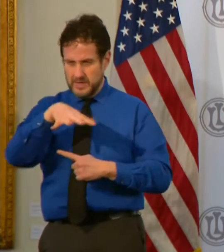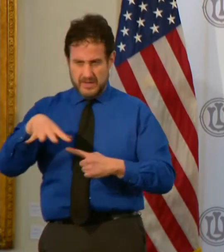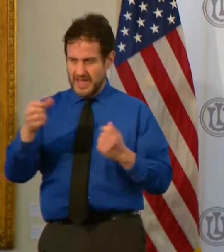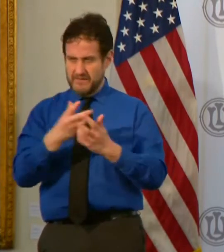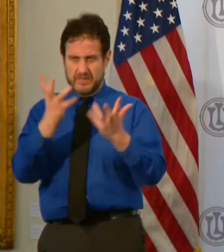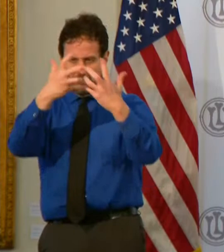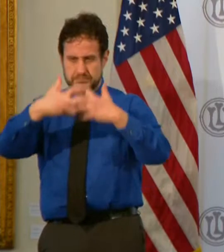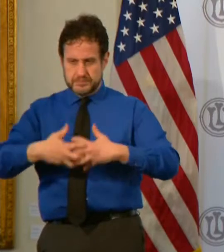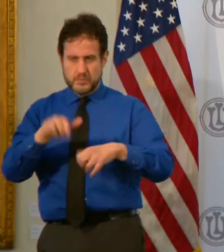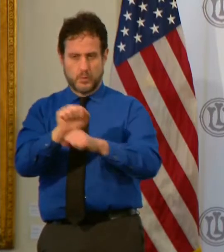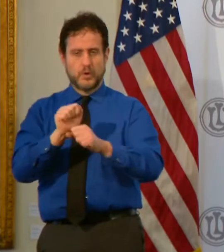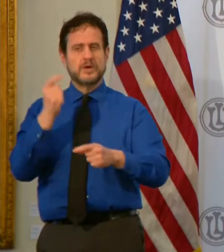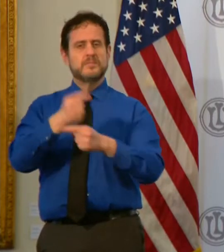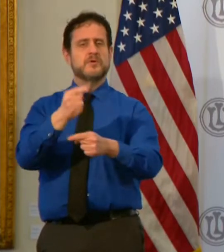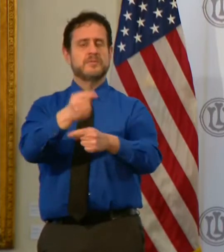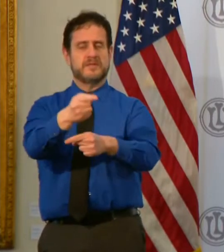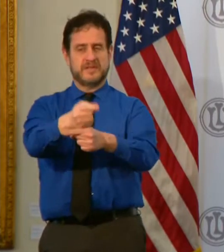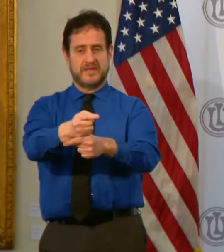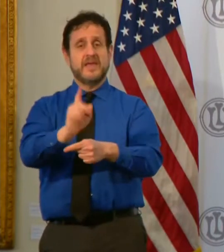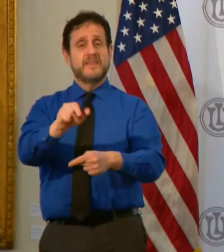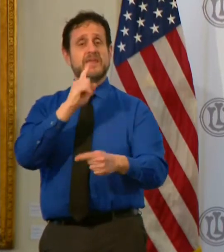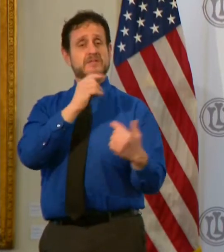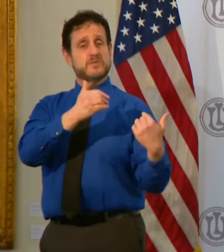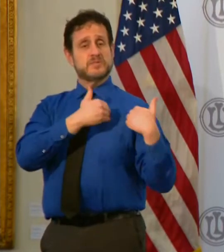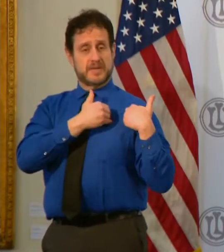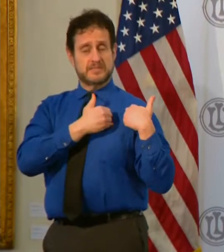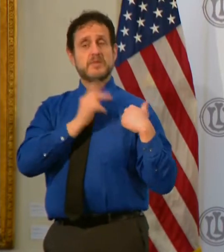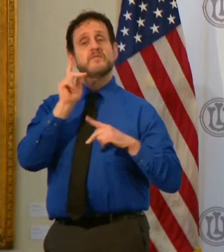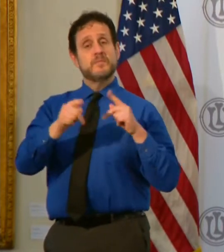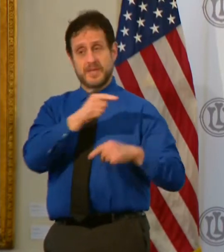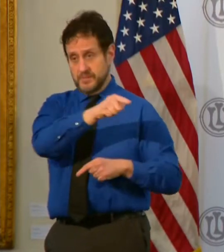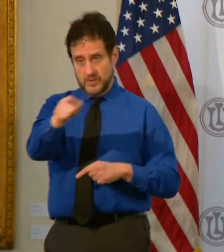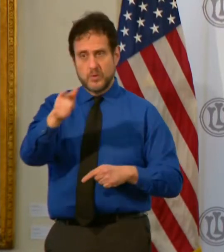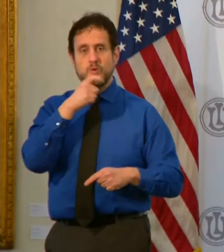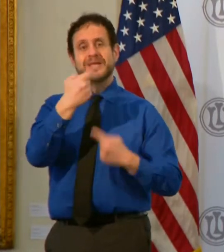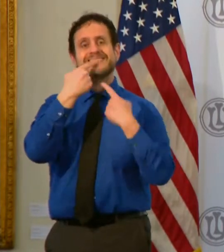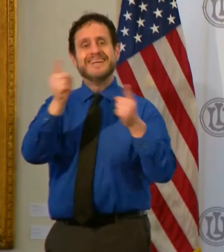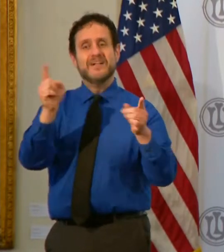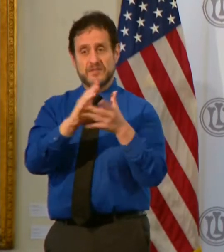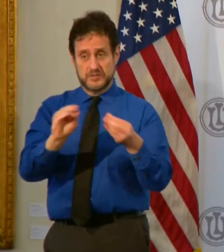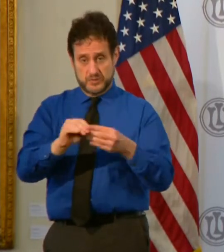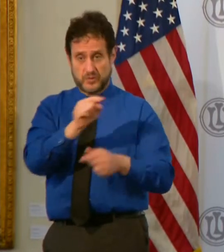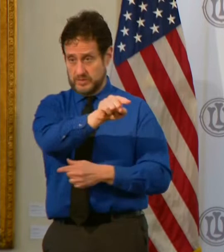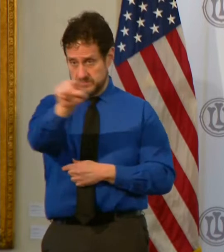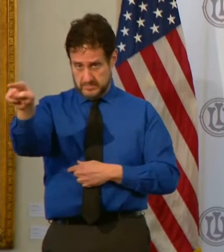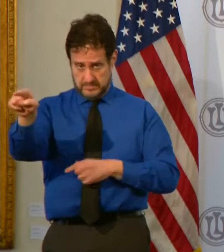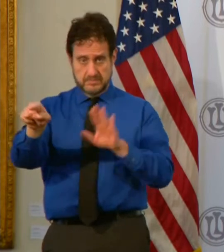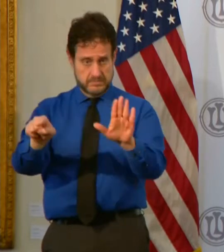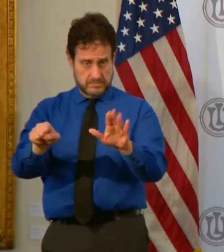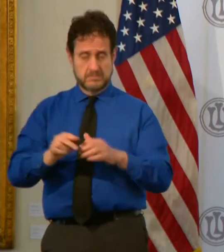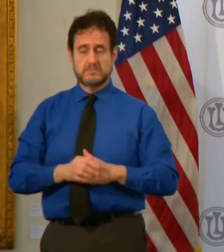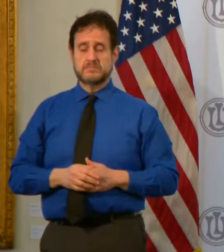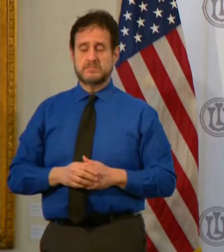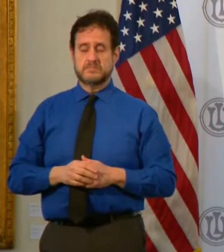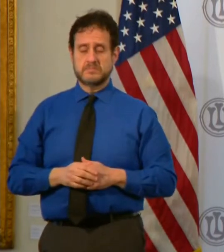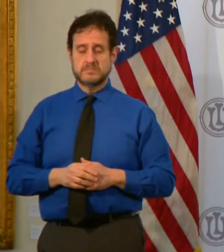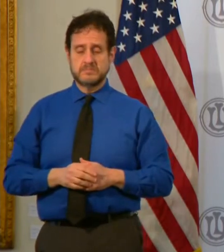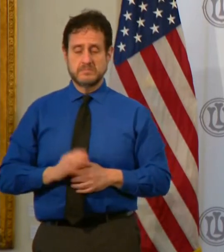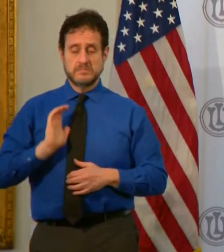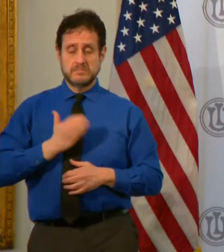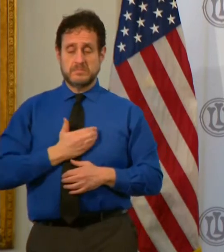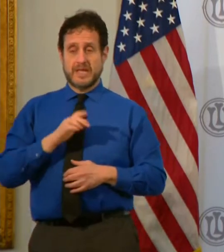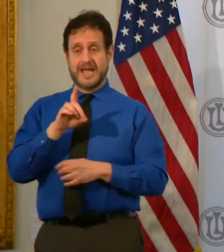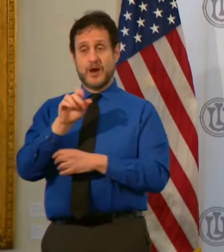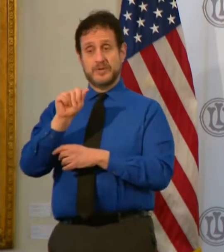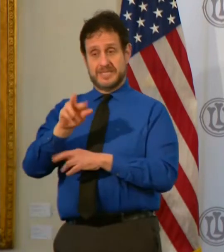That's the responsibility of those who get to tell the story. One of the things that we did with our data